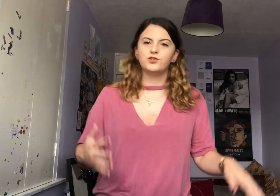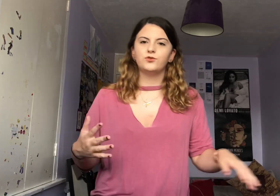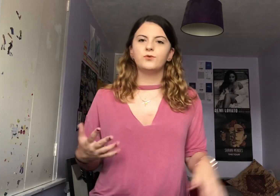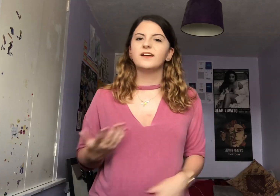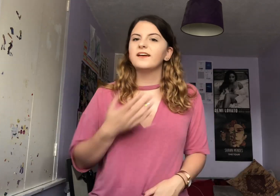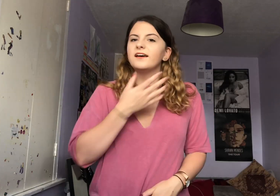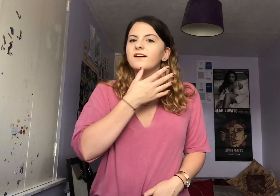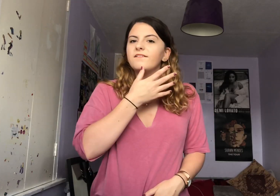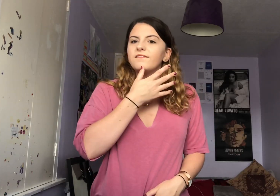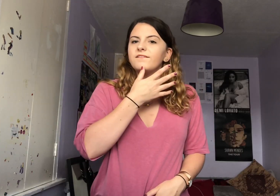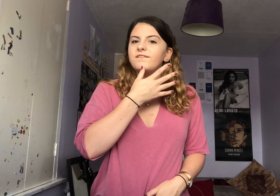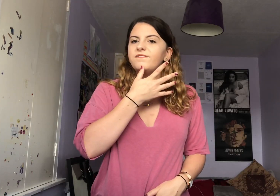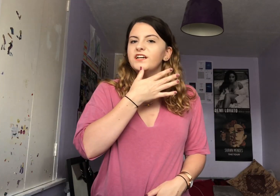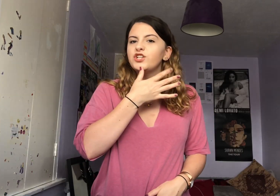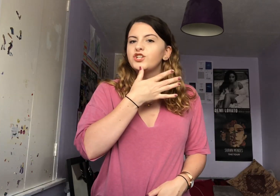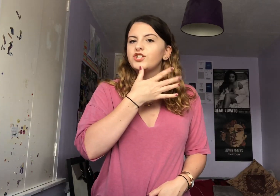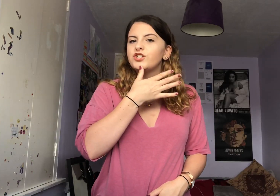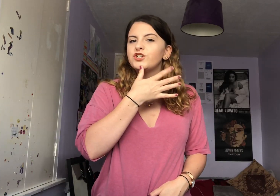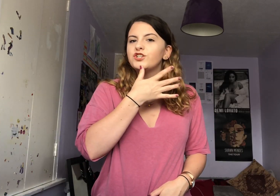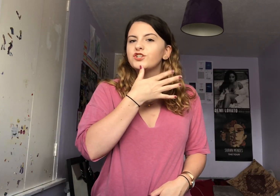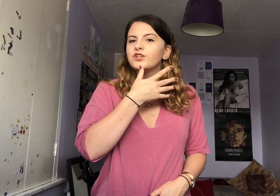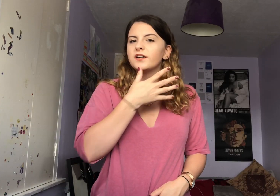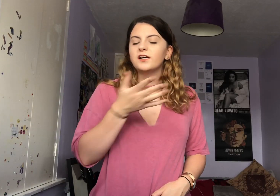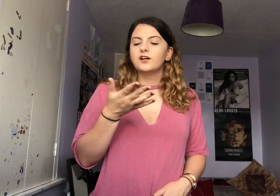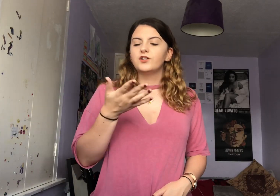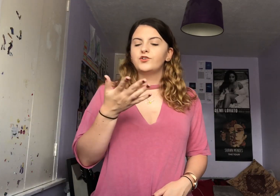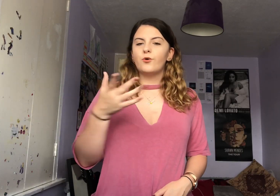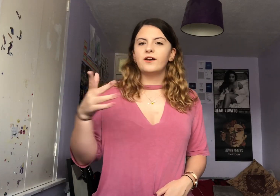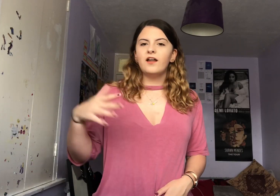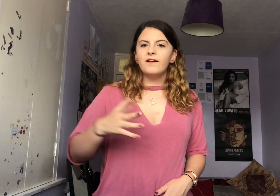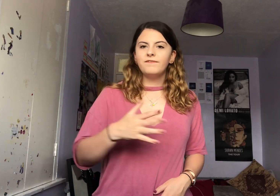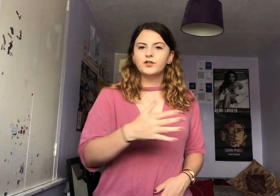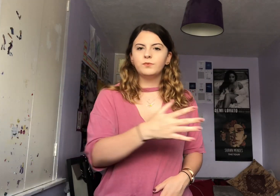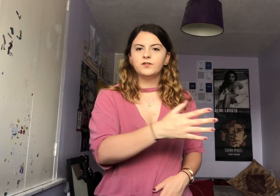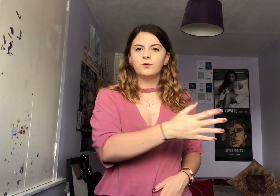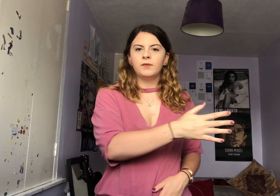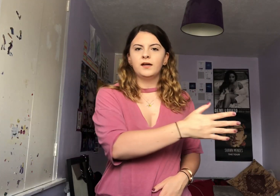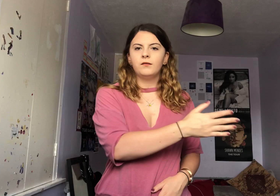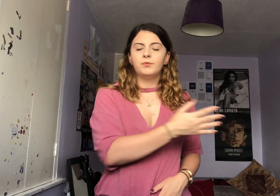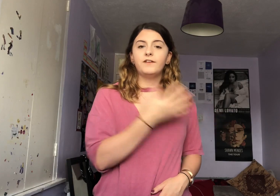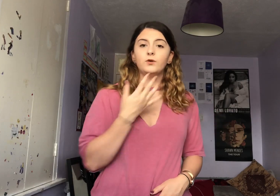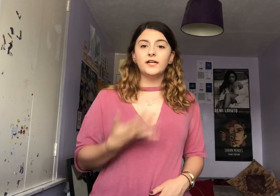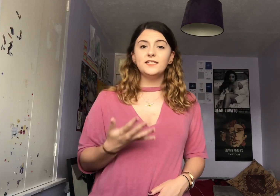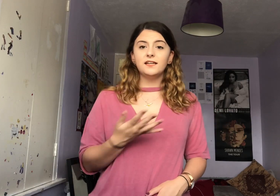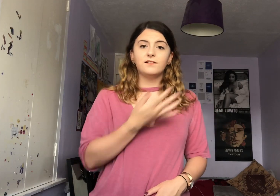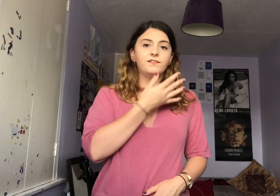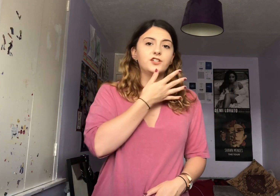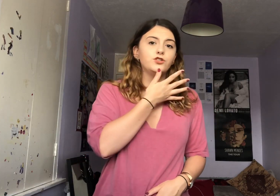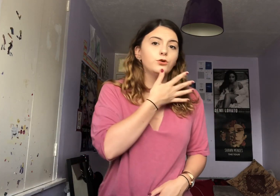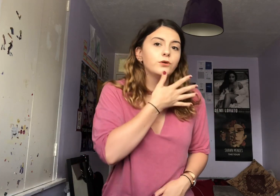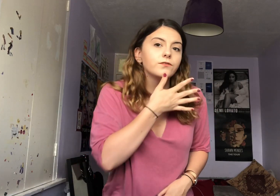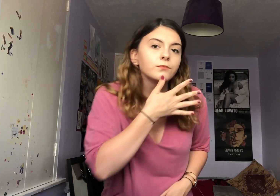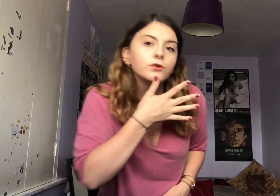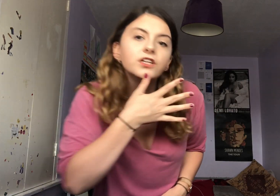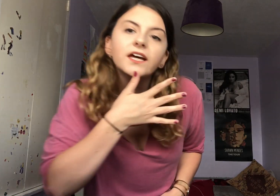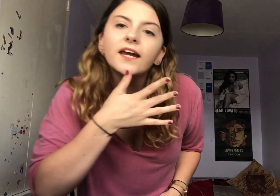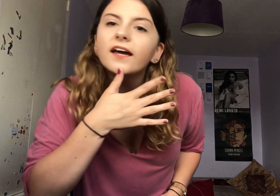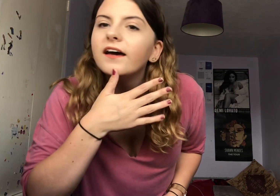do fish. So an alive fish would be swimming, but if you're eating the fish, you do it from your chin,